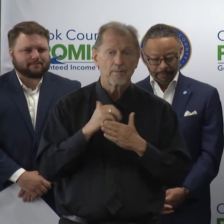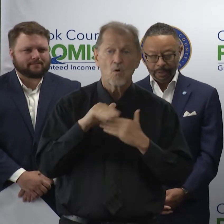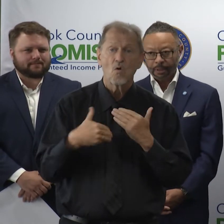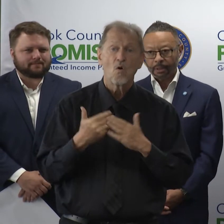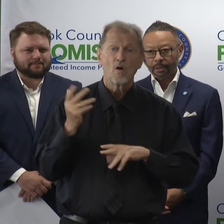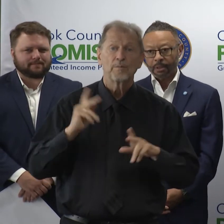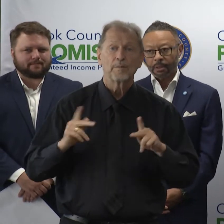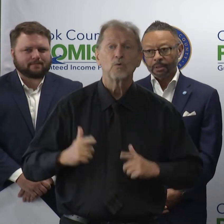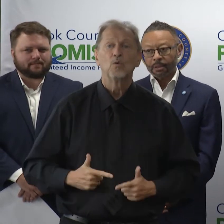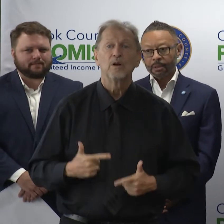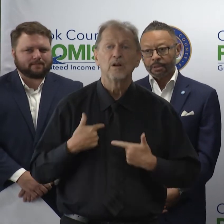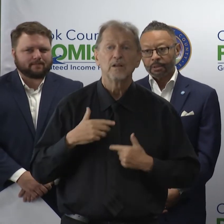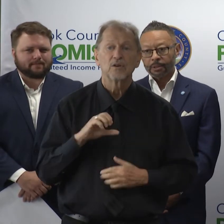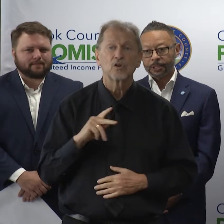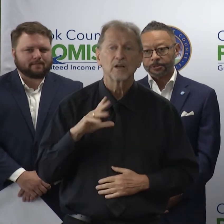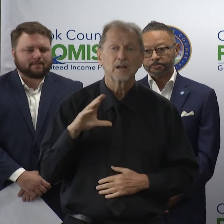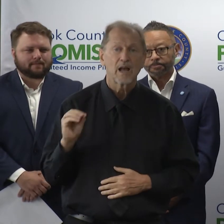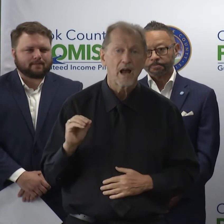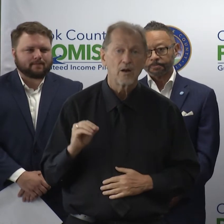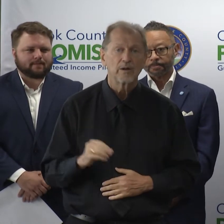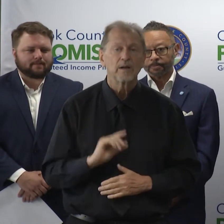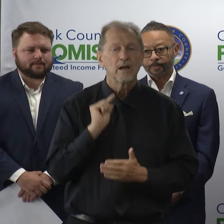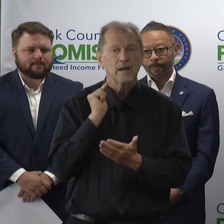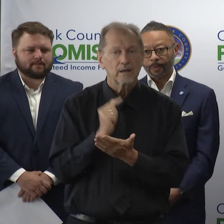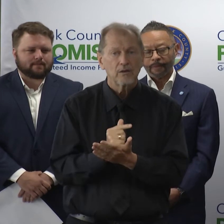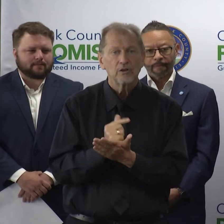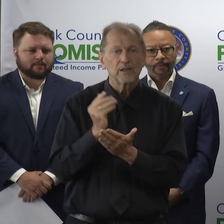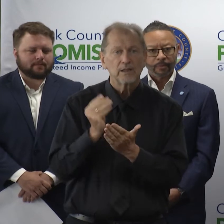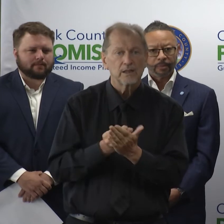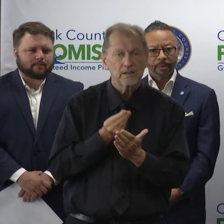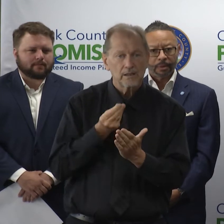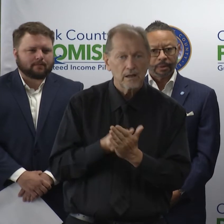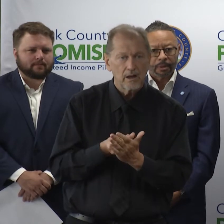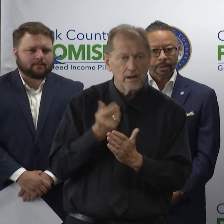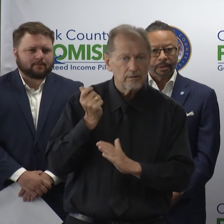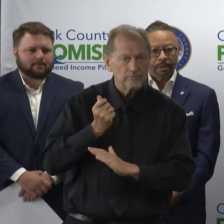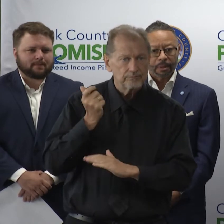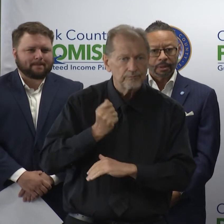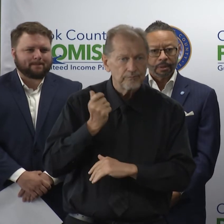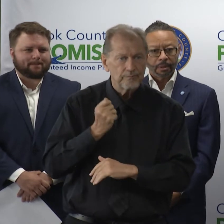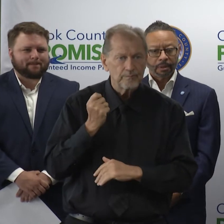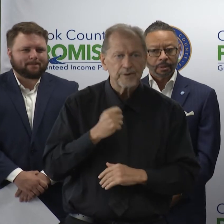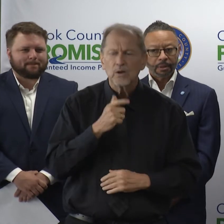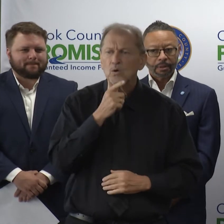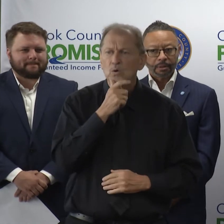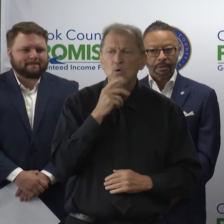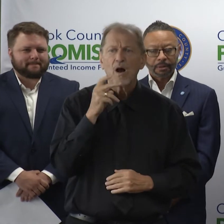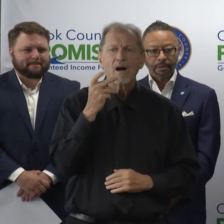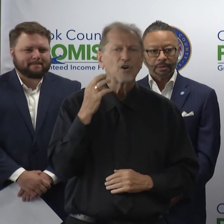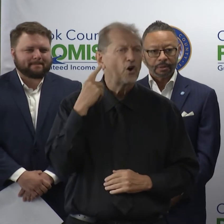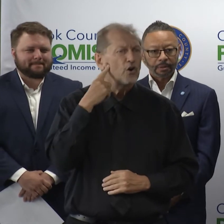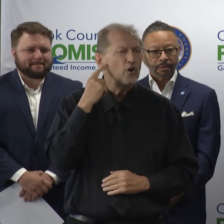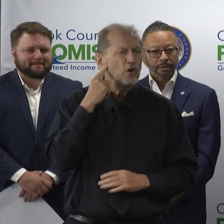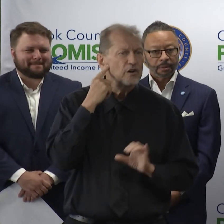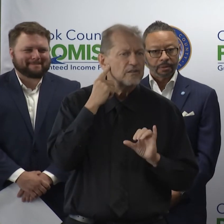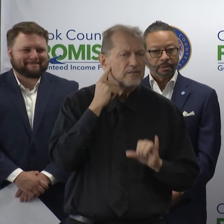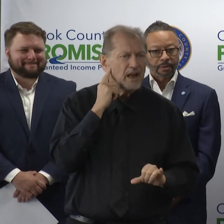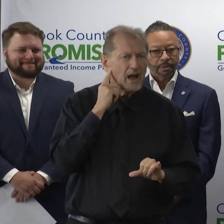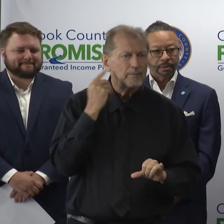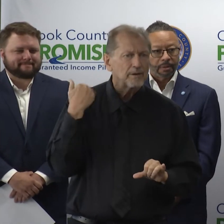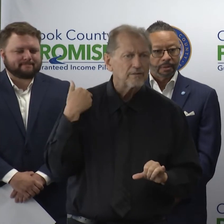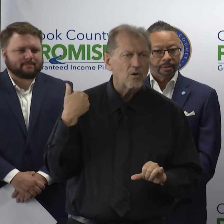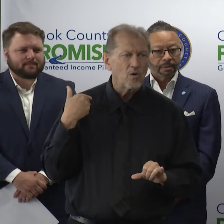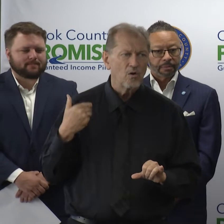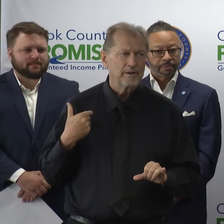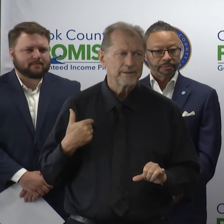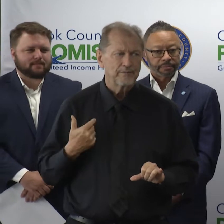residents of Cook County. A guaranteed income. I mean, who has ever heard of that? Before, it